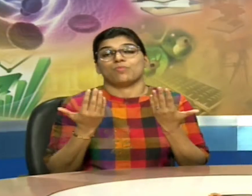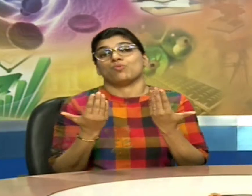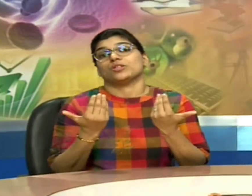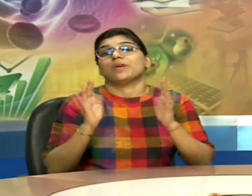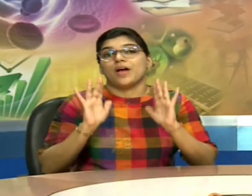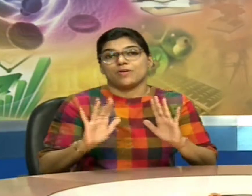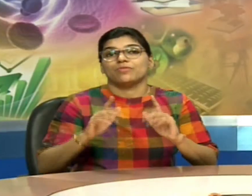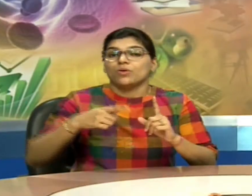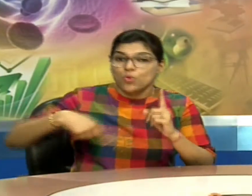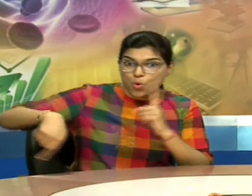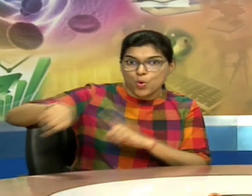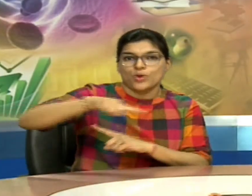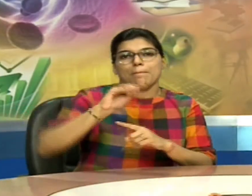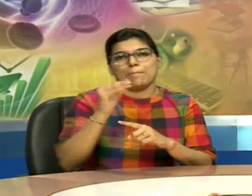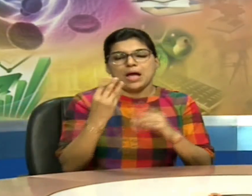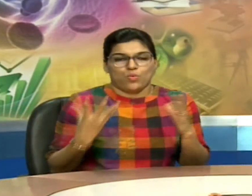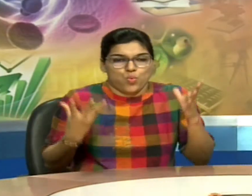the active